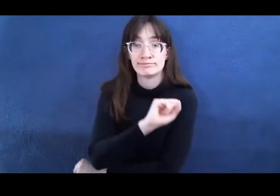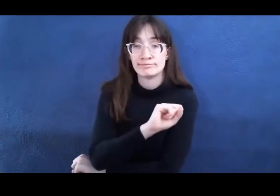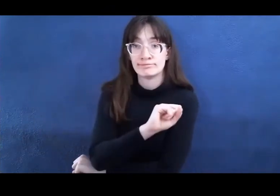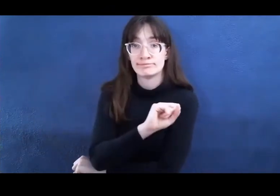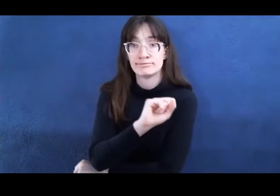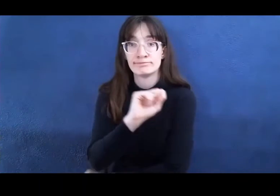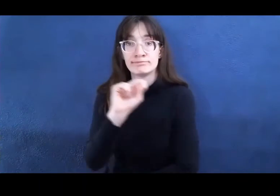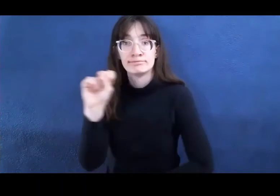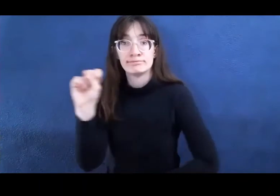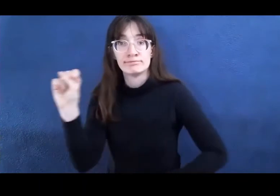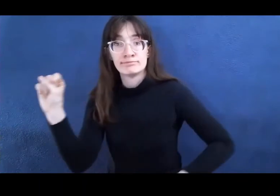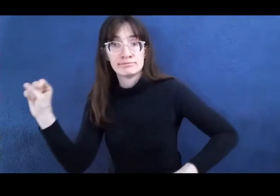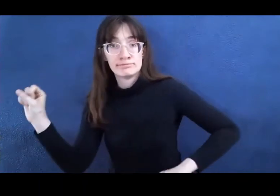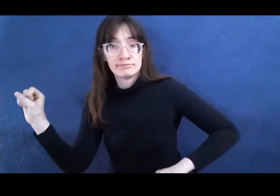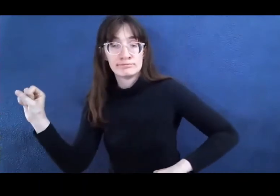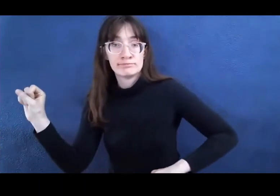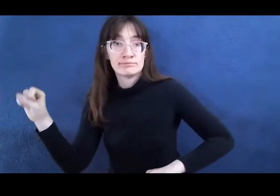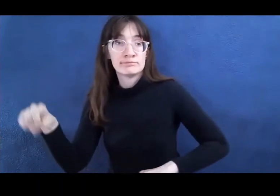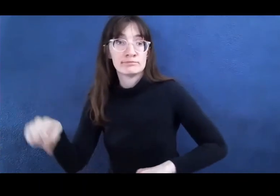leaning in the other.